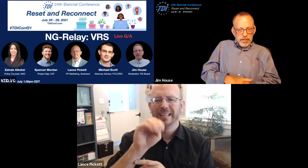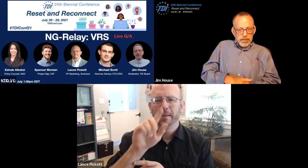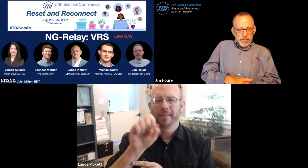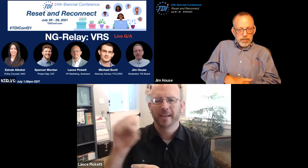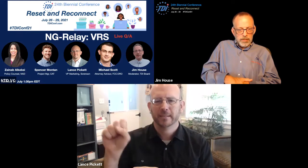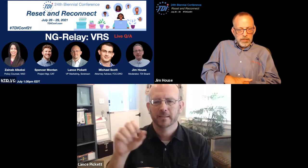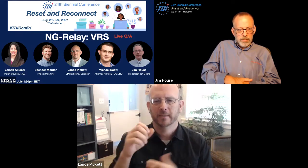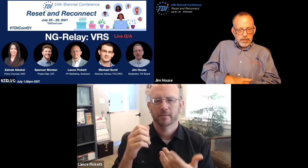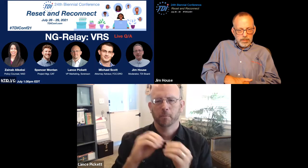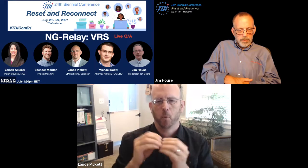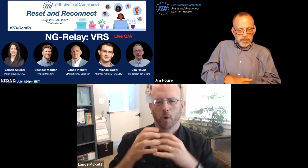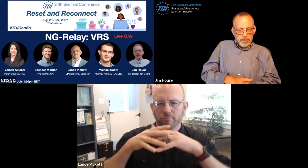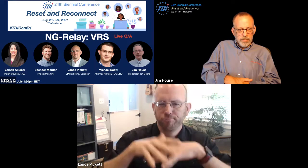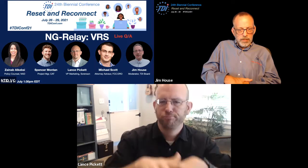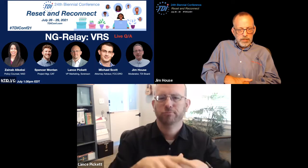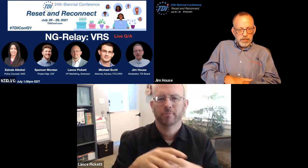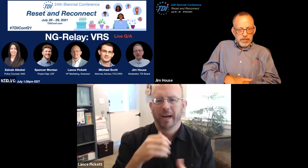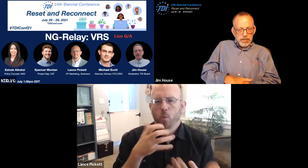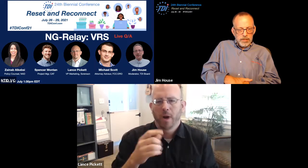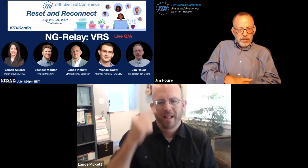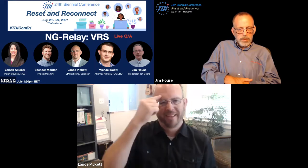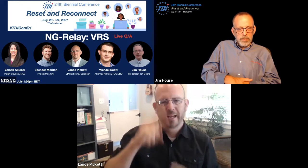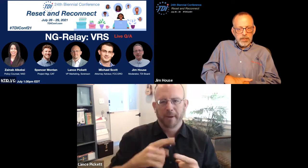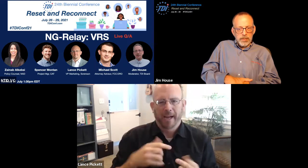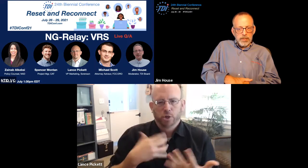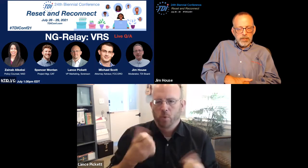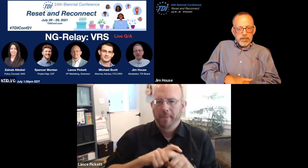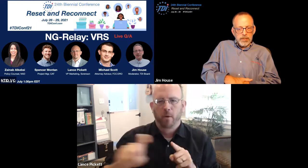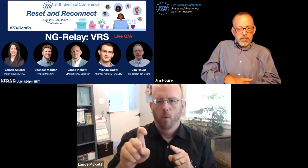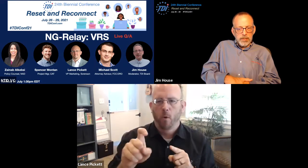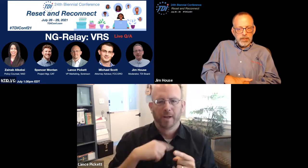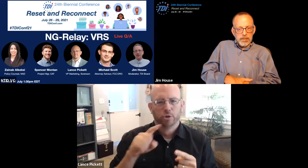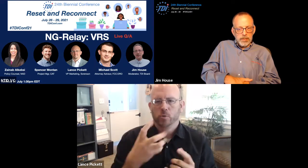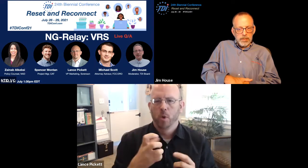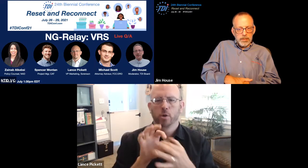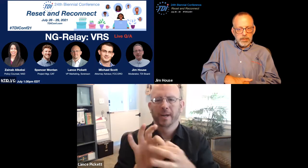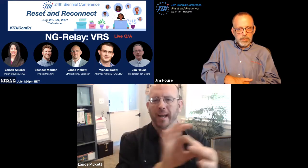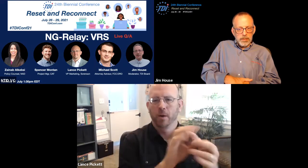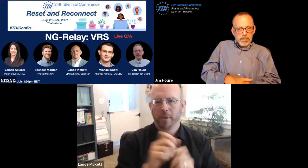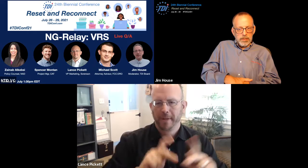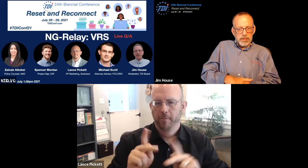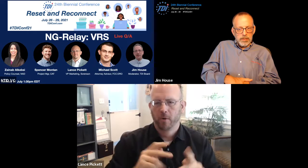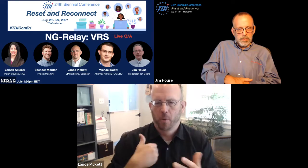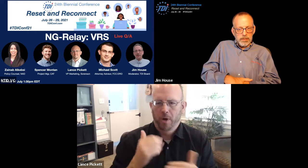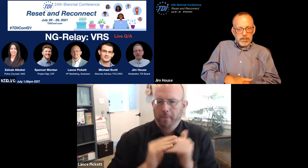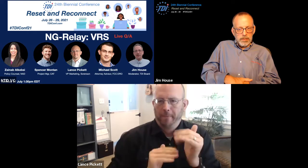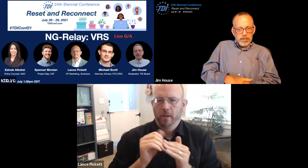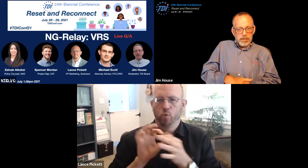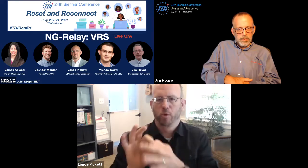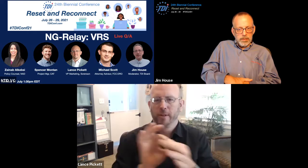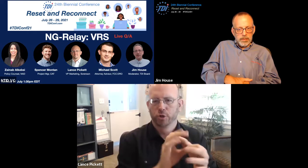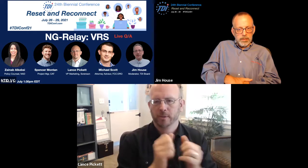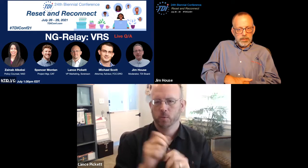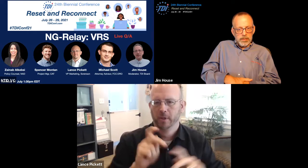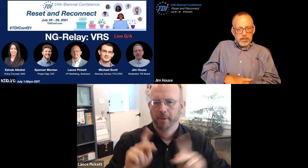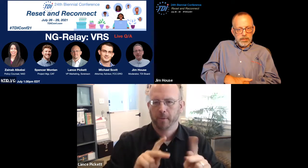What I mean? I want it to be more seamless, more integrated. I don't want to think about. I don't want to think. I just want to make a call and connect